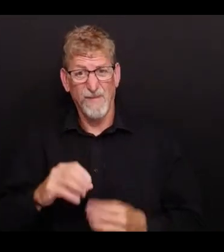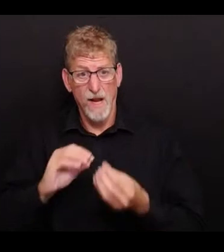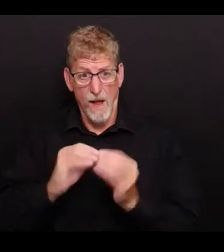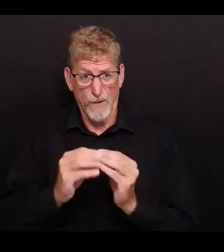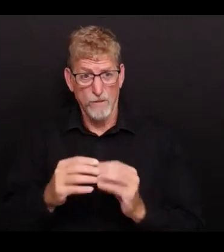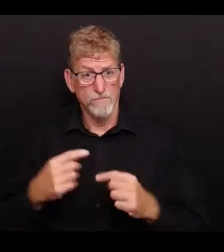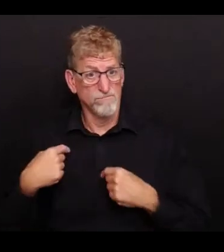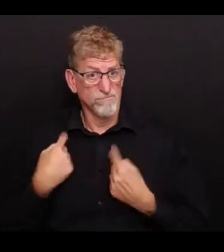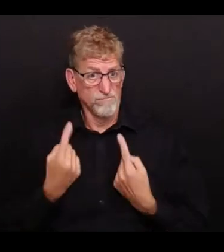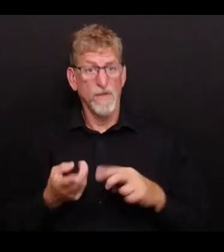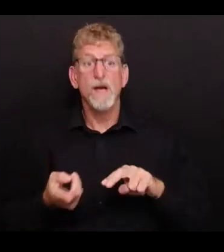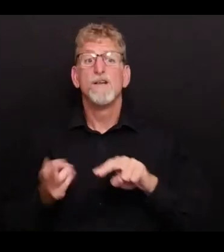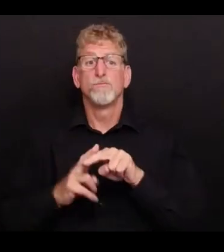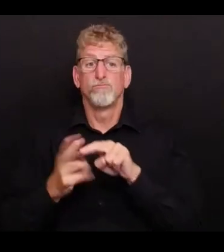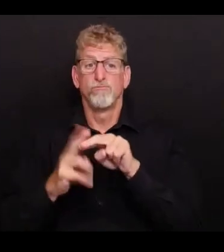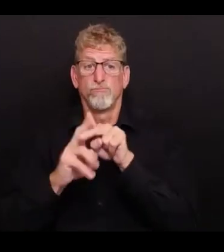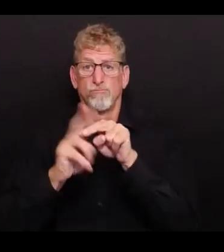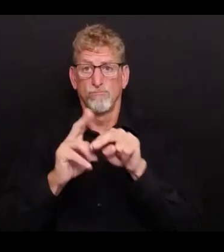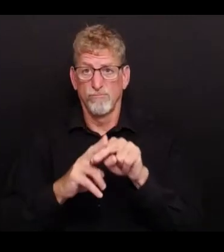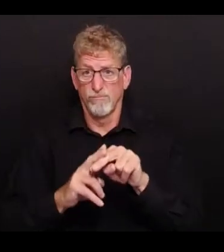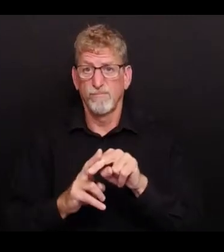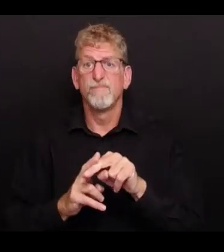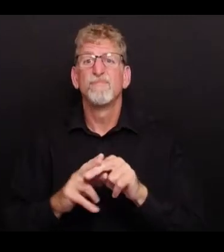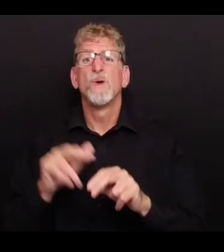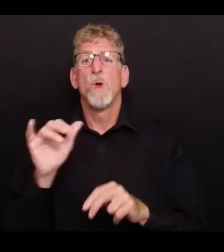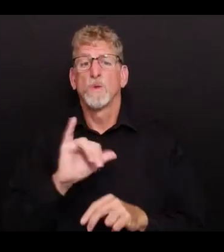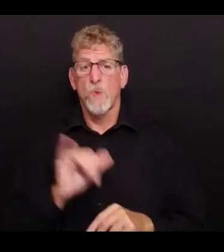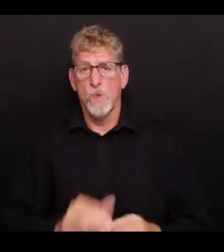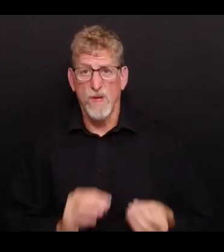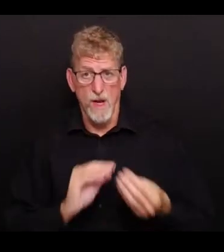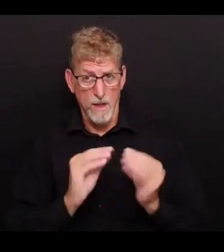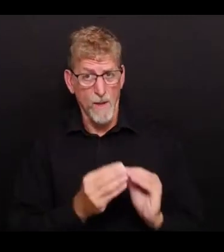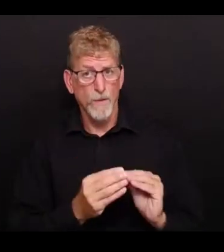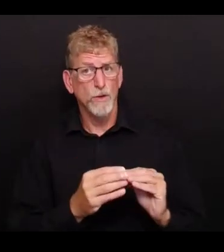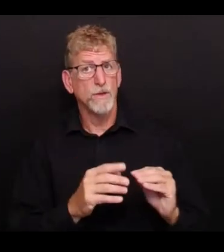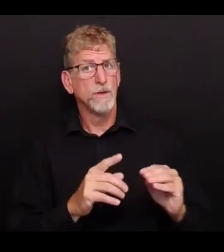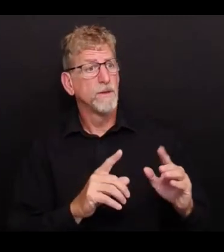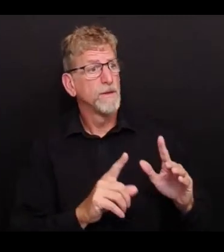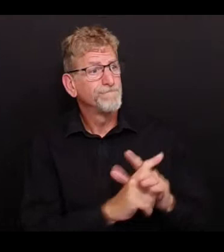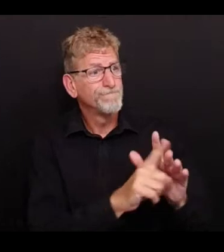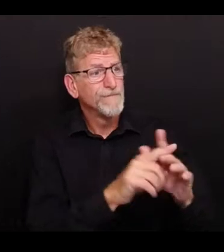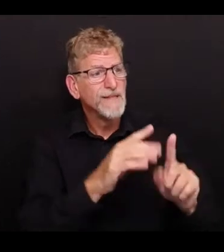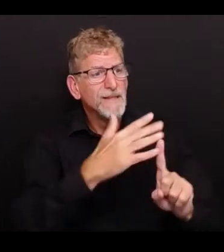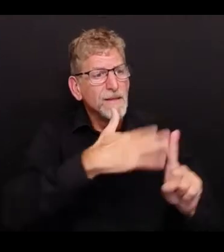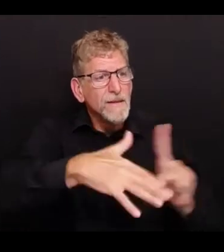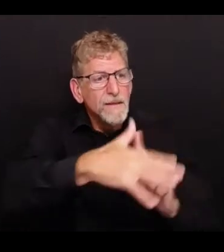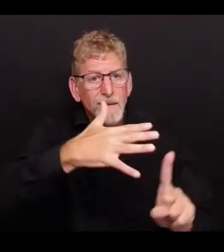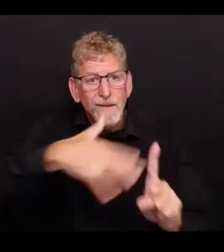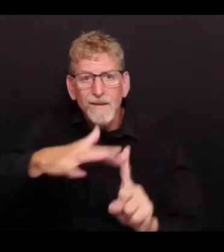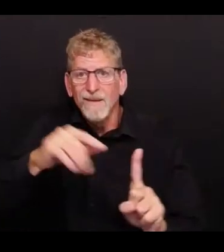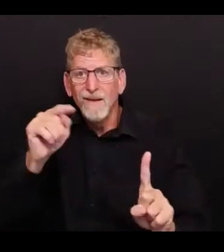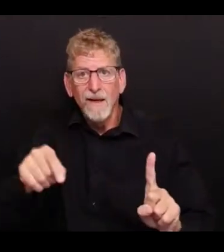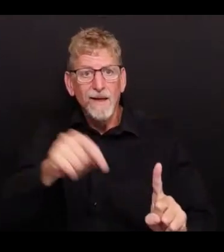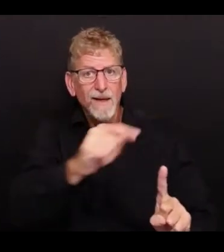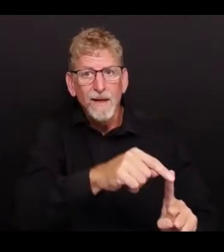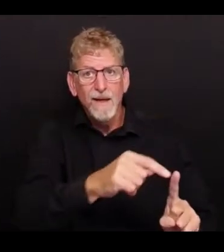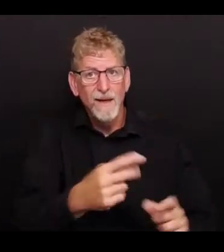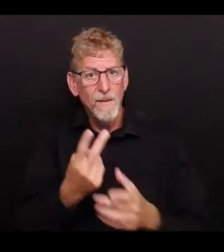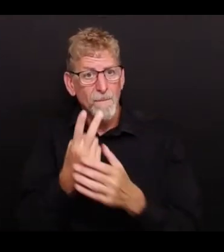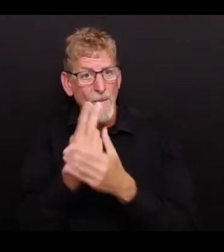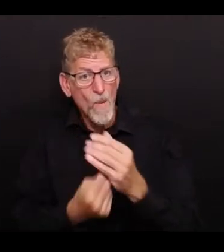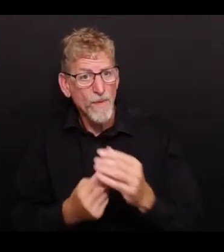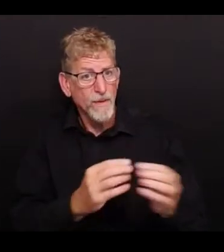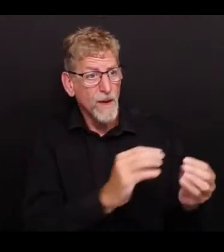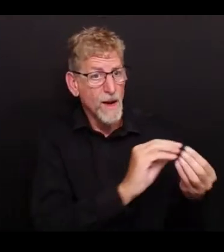of settings that we're seeing cases arise in the recent weeks. But Chris Ayersman's on the line with us. So I